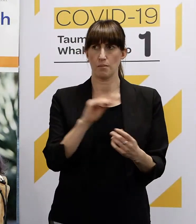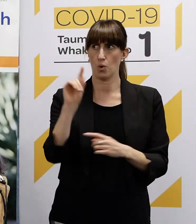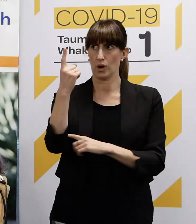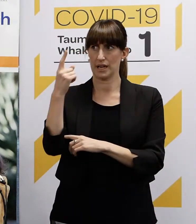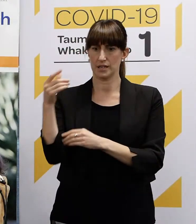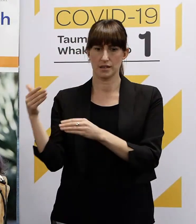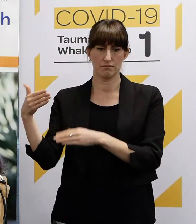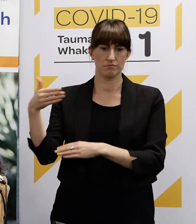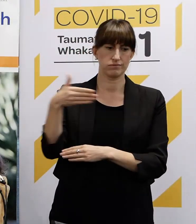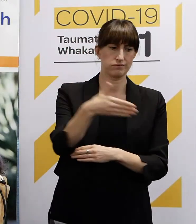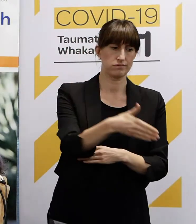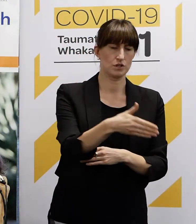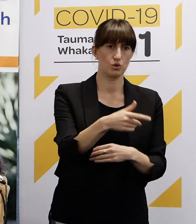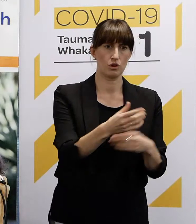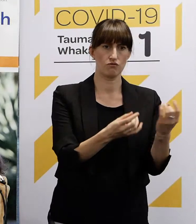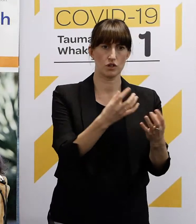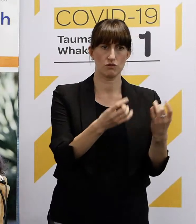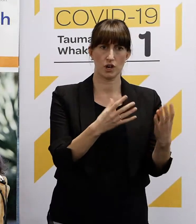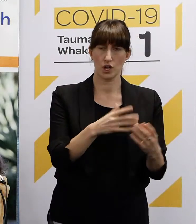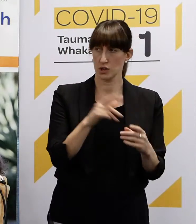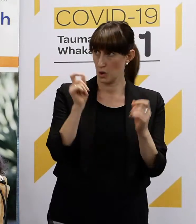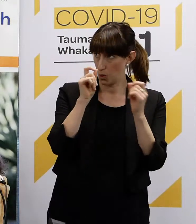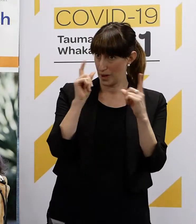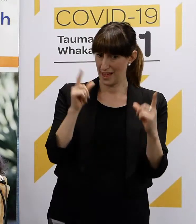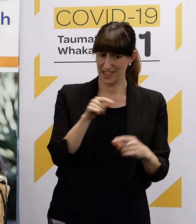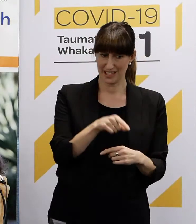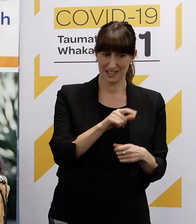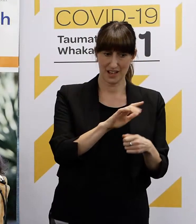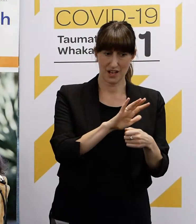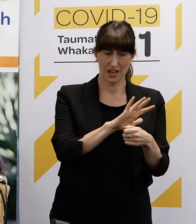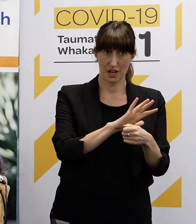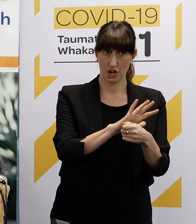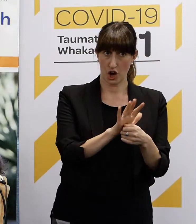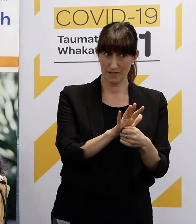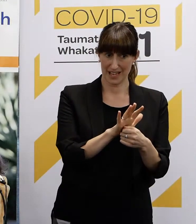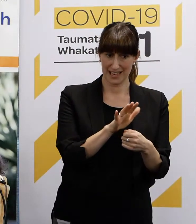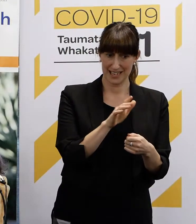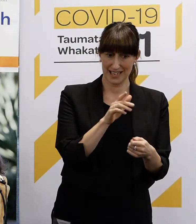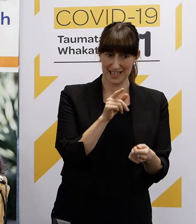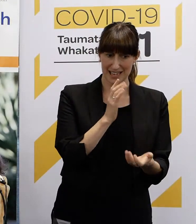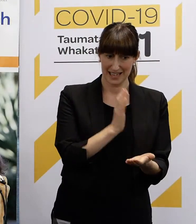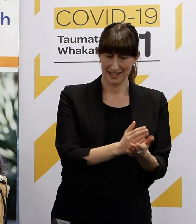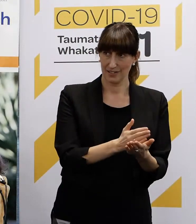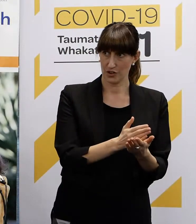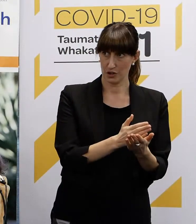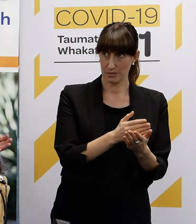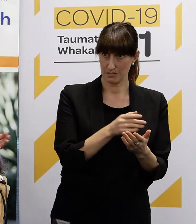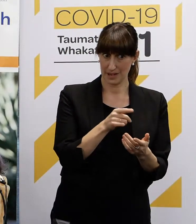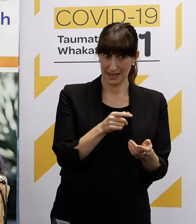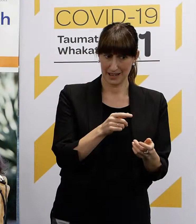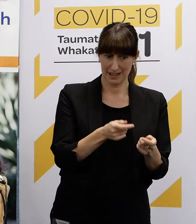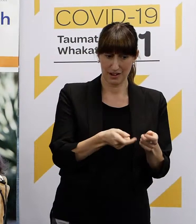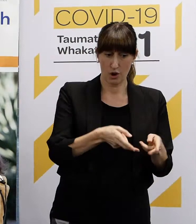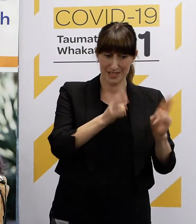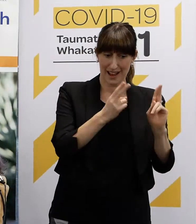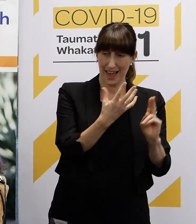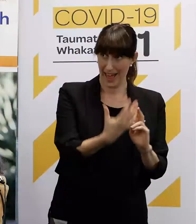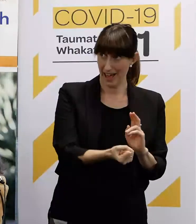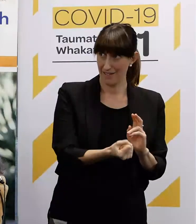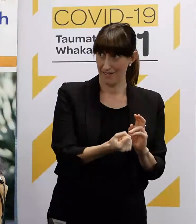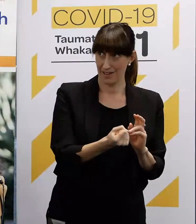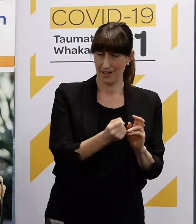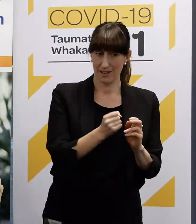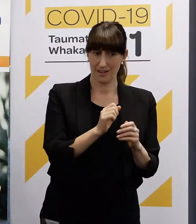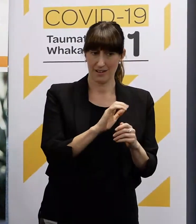Are you aware of it? I'm aware there is a case in a Rotorua facility. And I think that's there's some publicity around